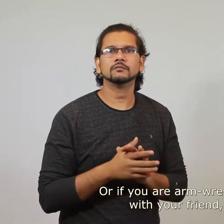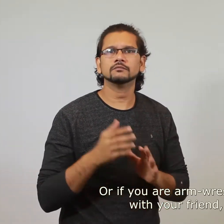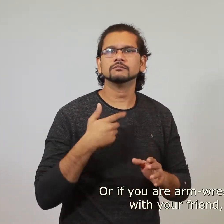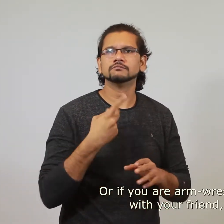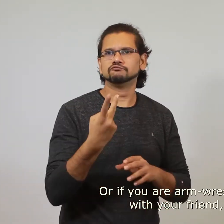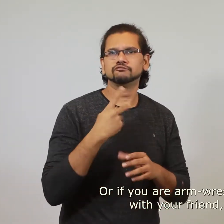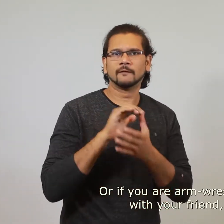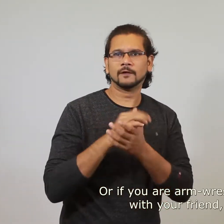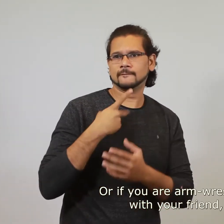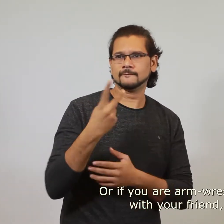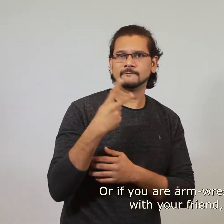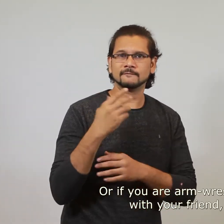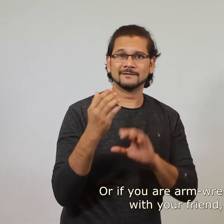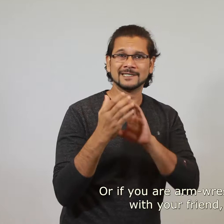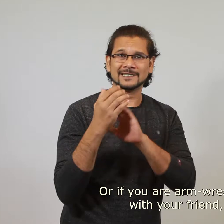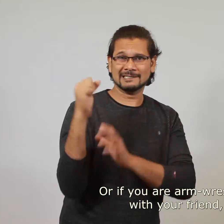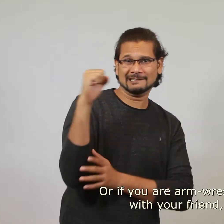Or if you are arm wrestling with your friend,